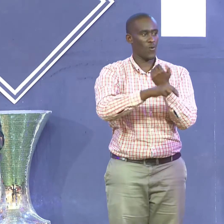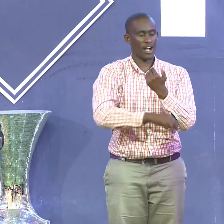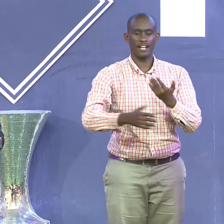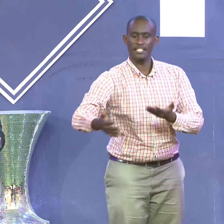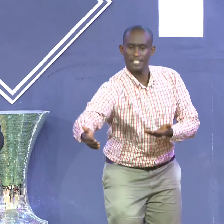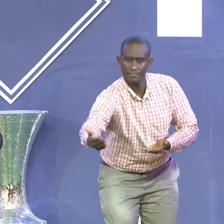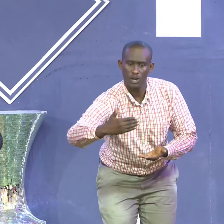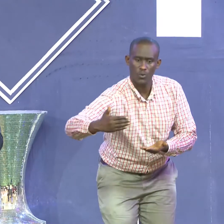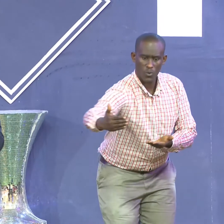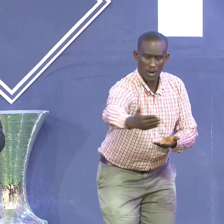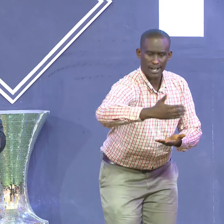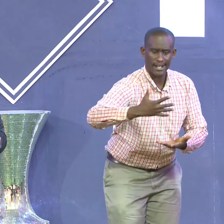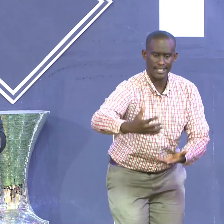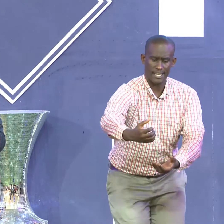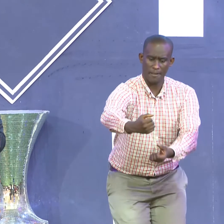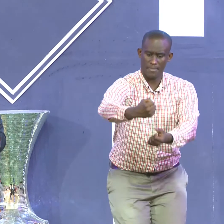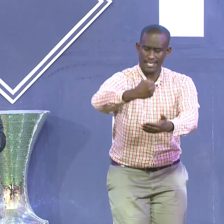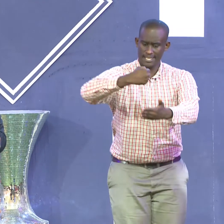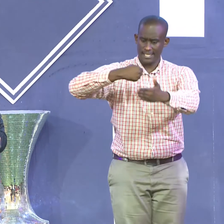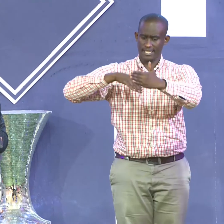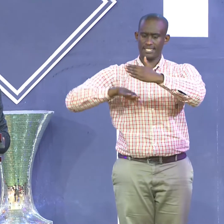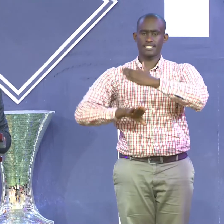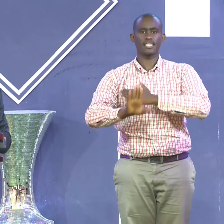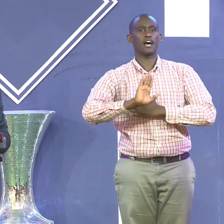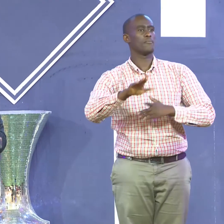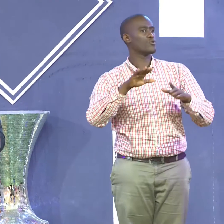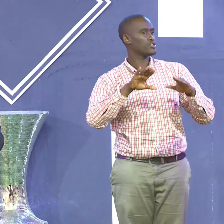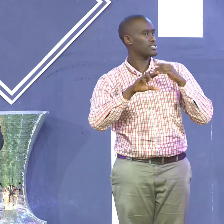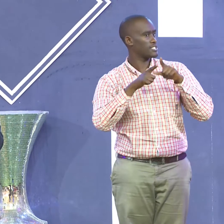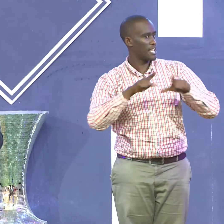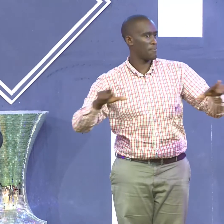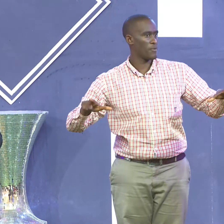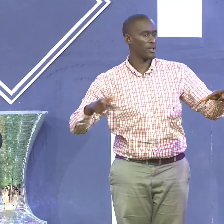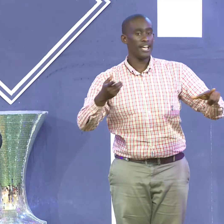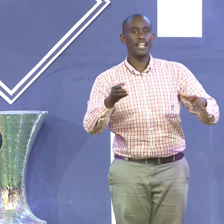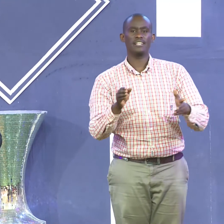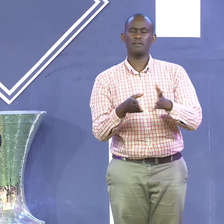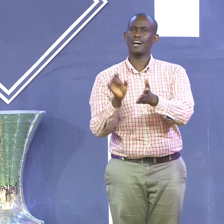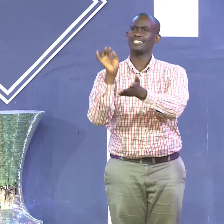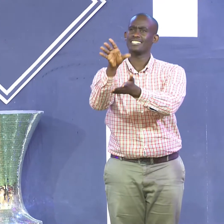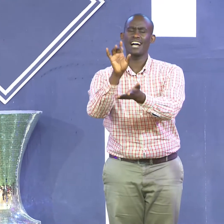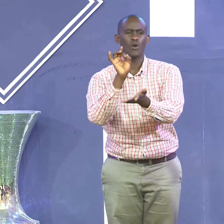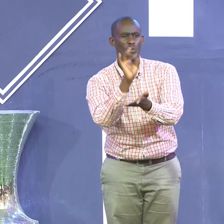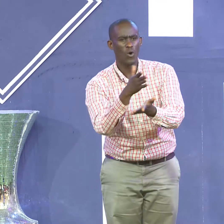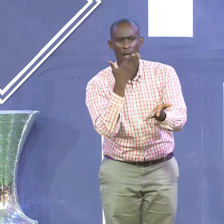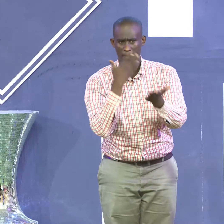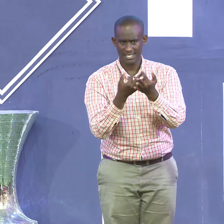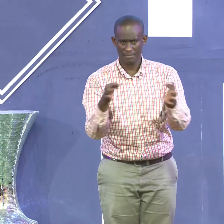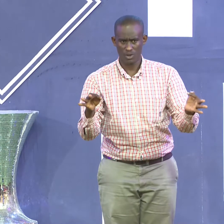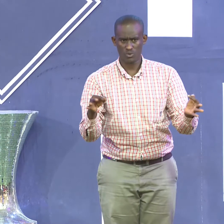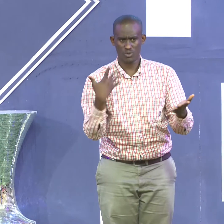zonna ne mbayingiza mu nsi yammwemmwe era ndibamansirako amazzi amalungi era muliba